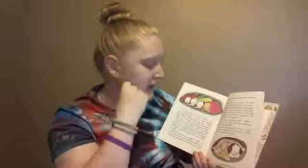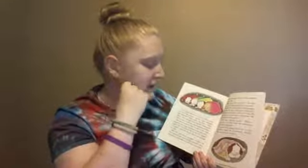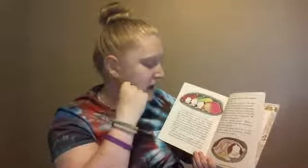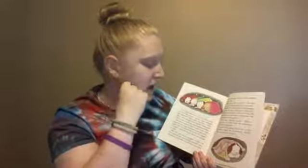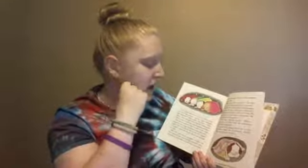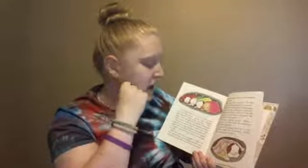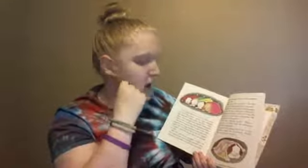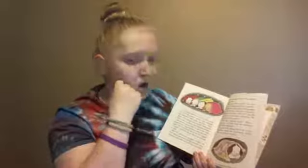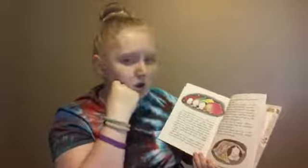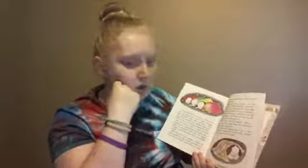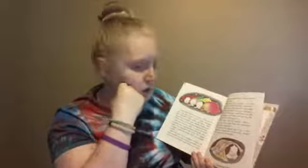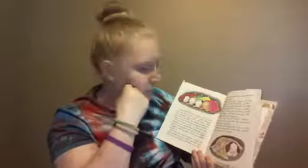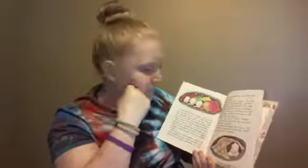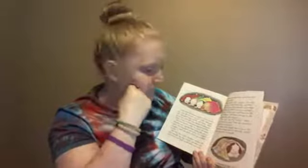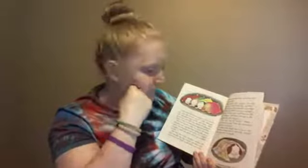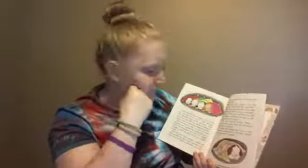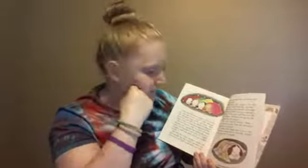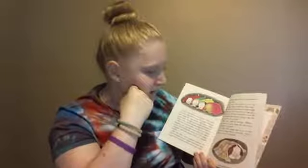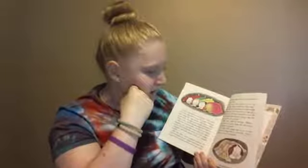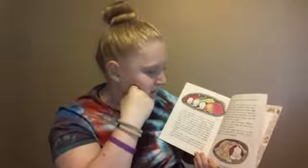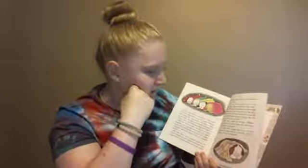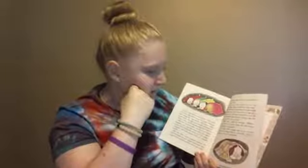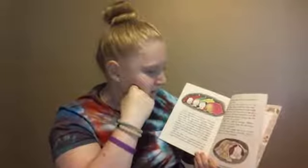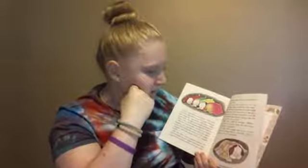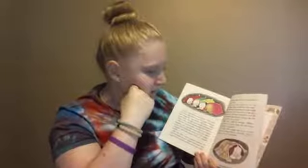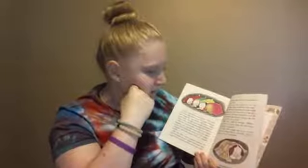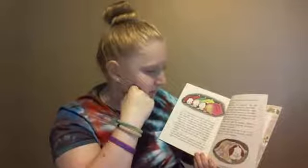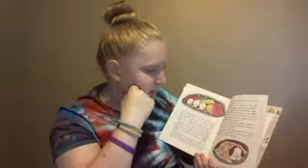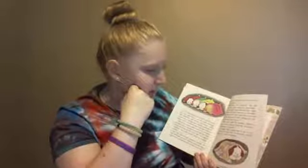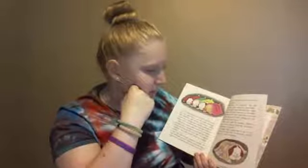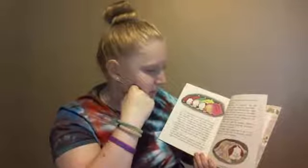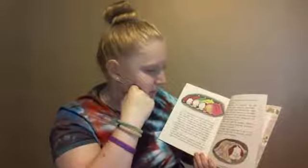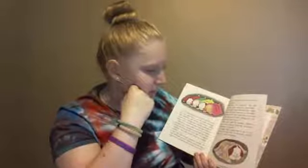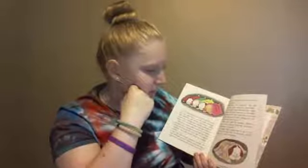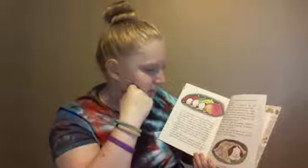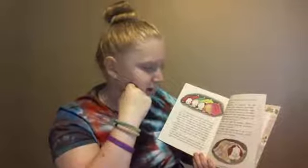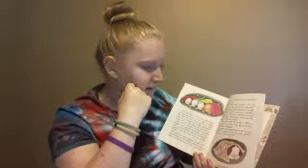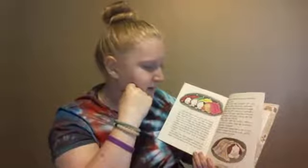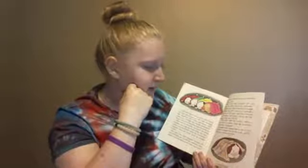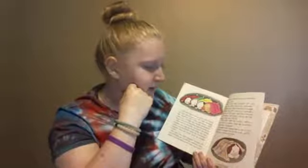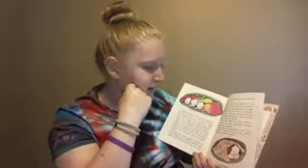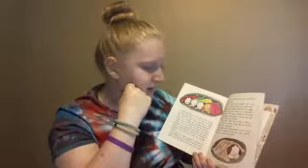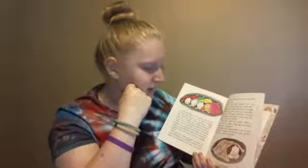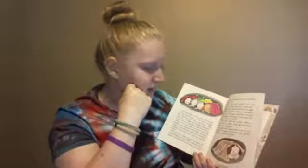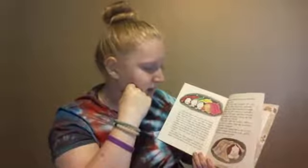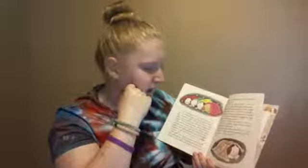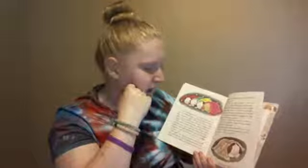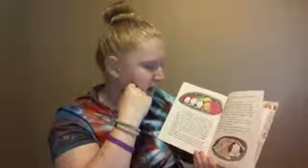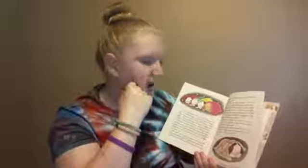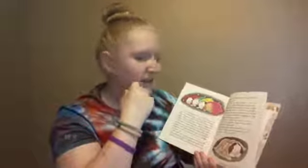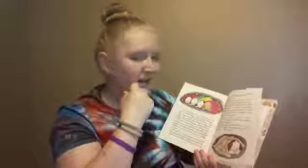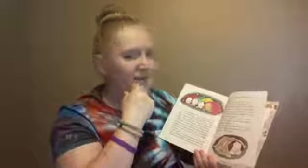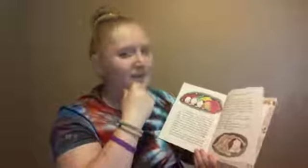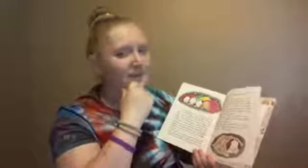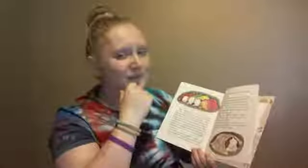is all gone." So Pokey little puppy had to go to bed without a single bite of shortcake, and he felt